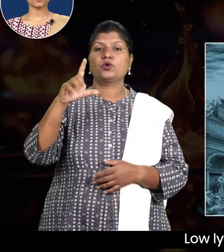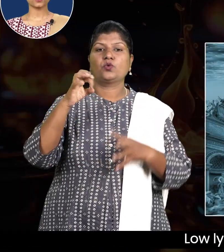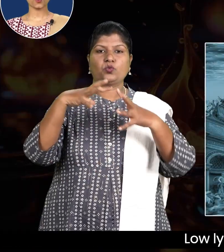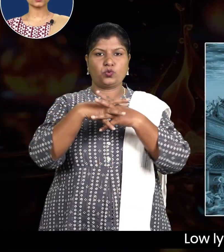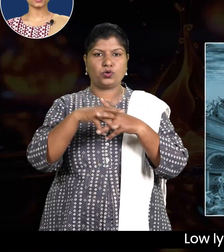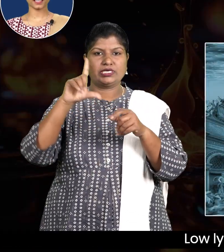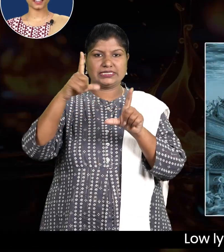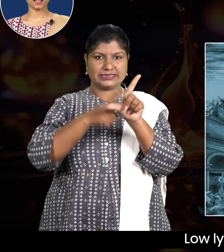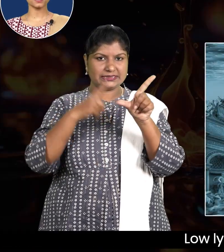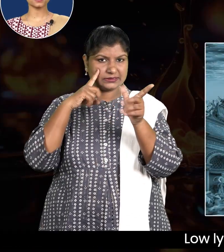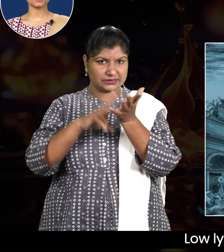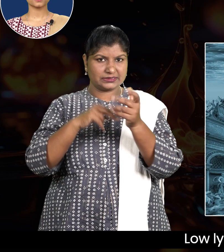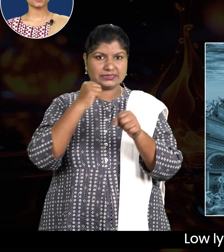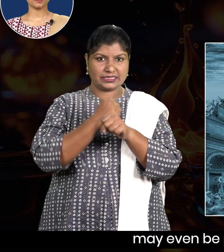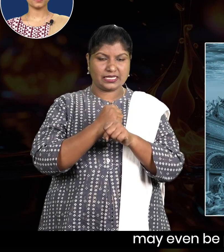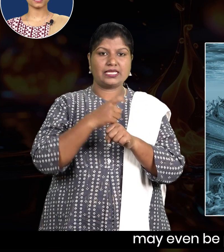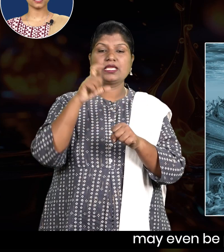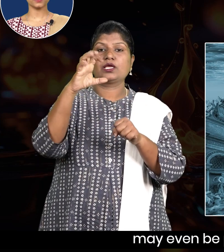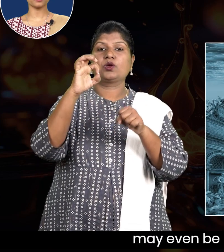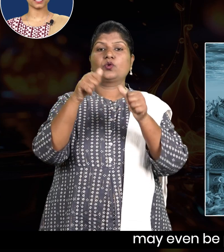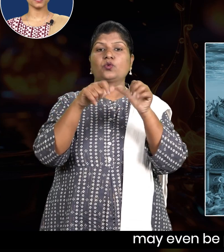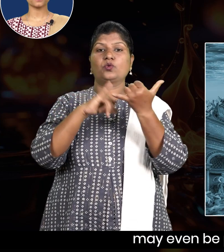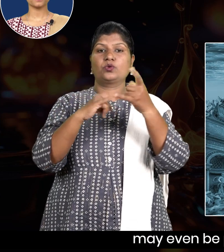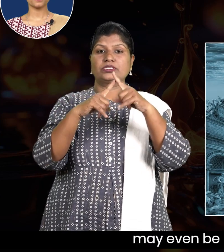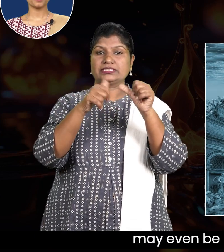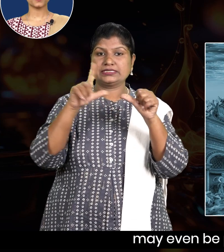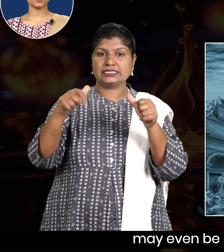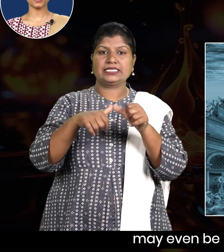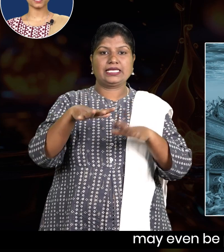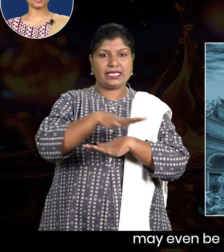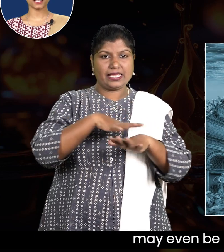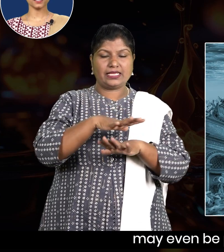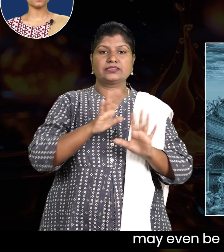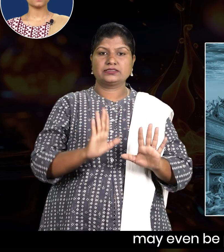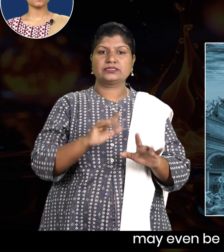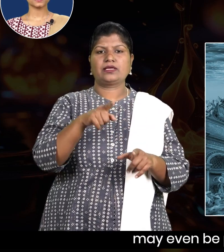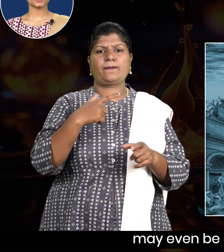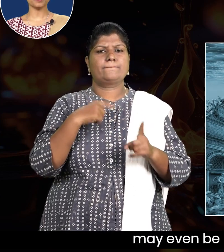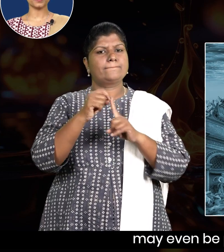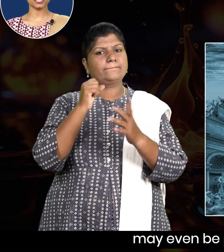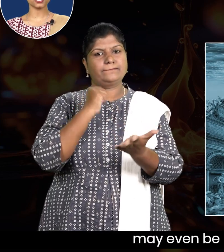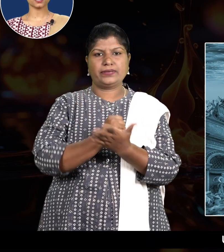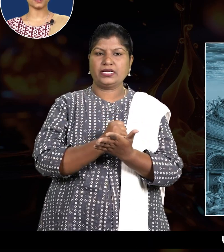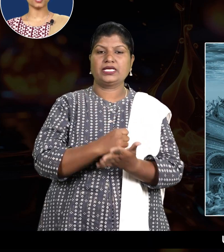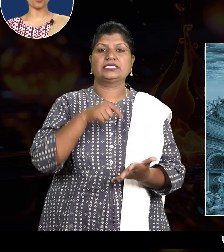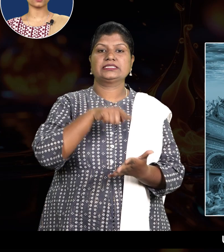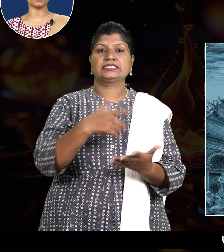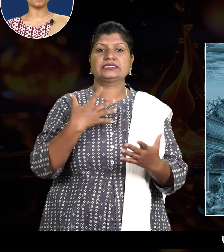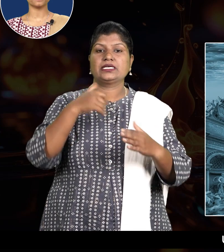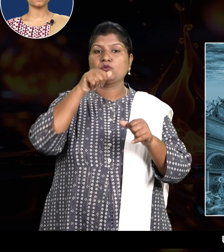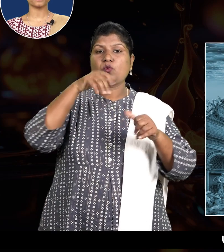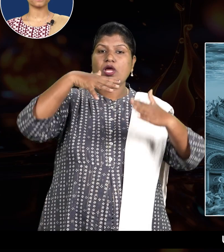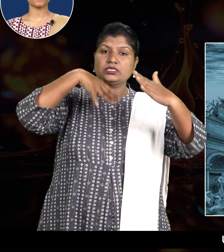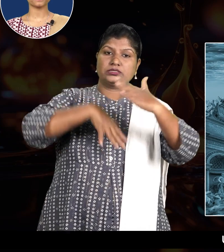Low-lying coastal areas may even be permanently submerged